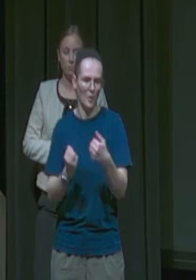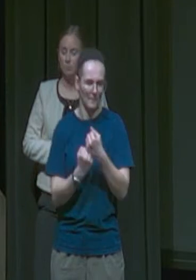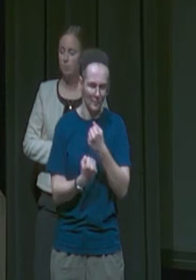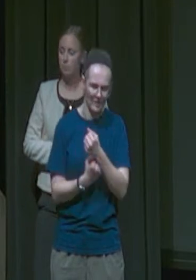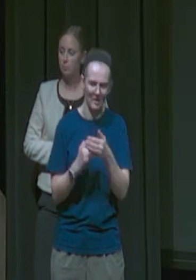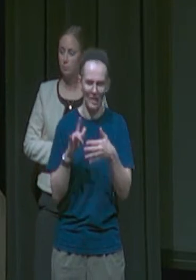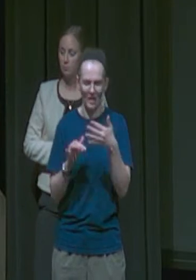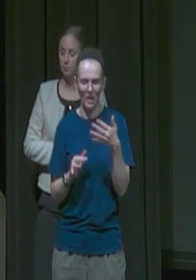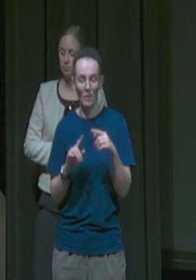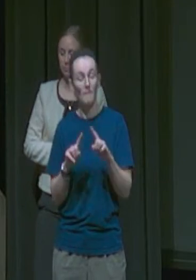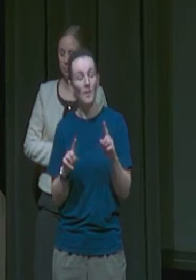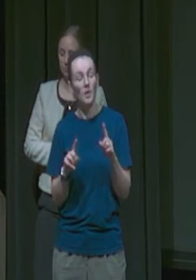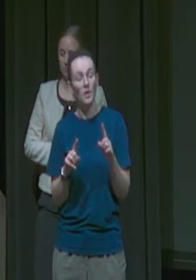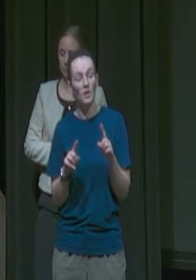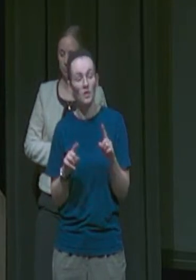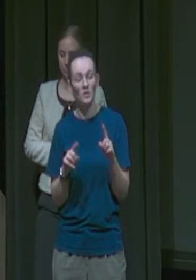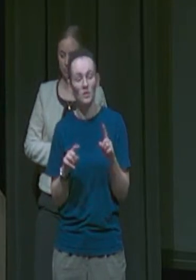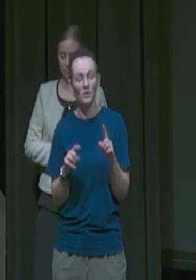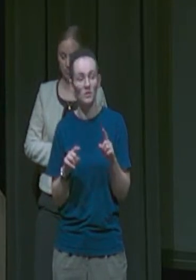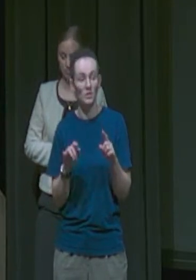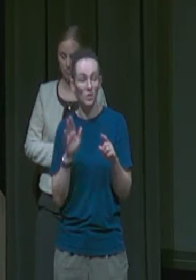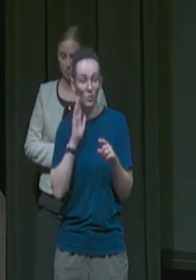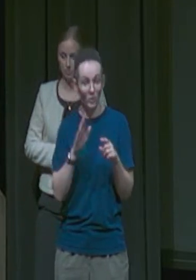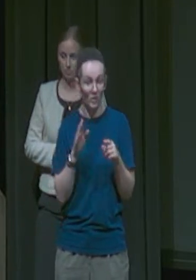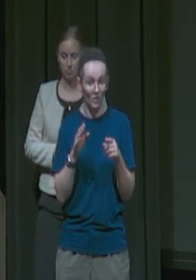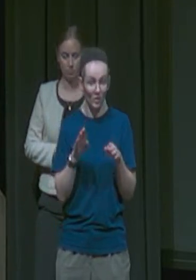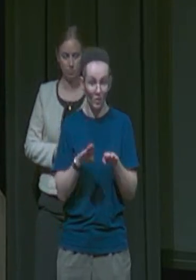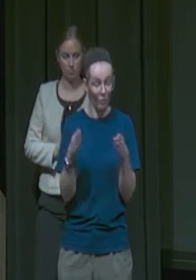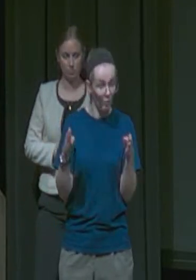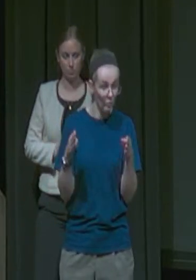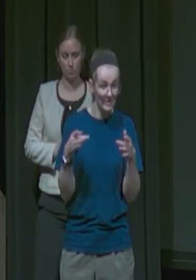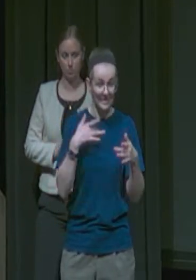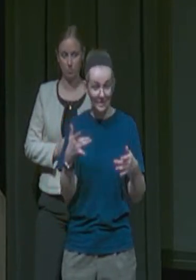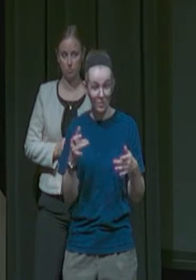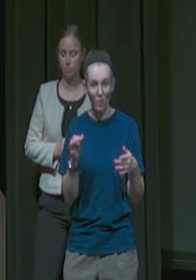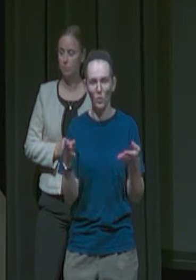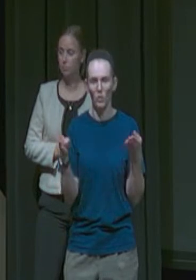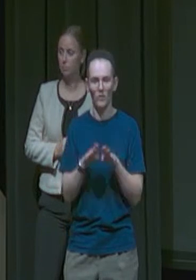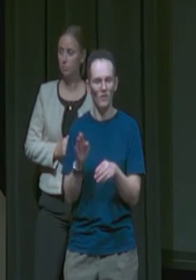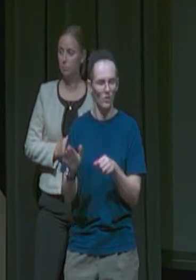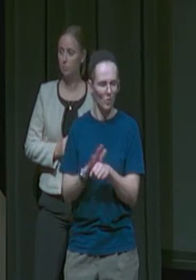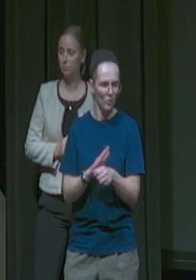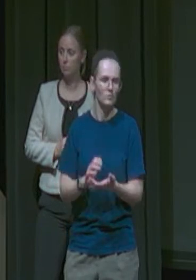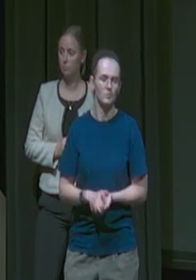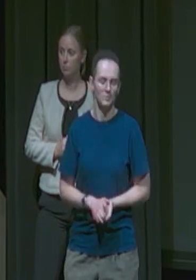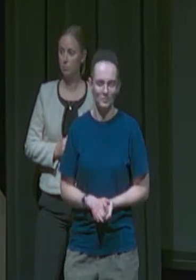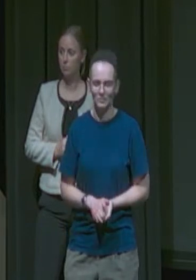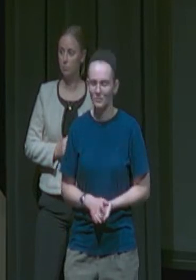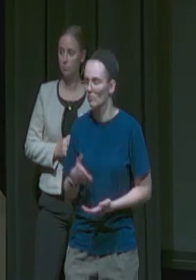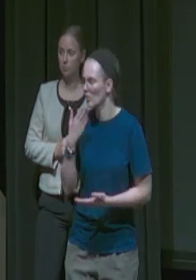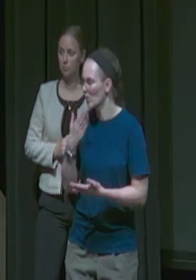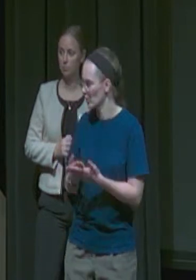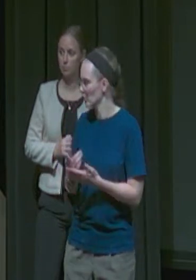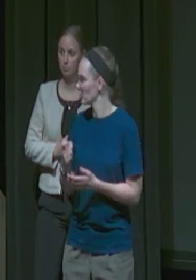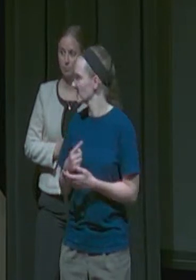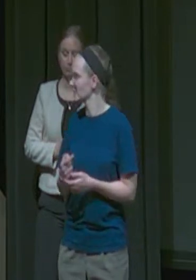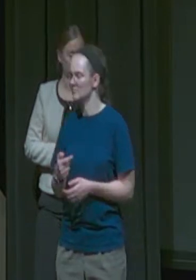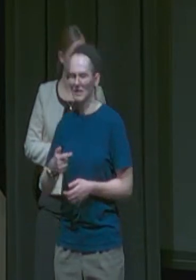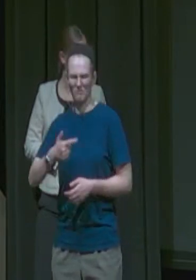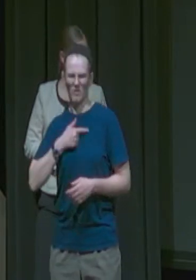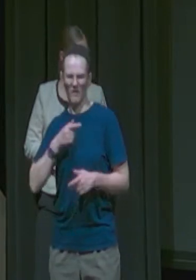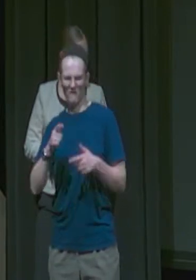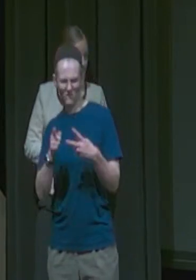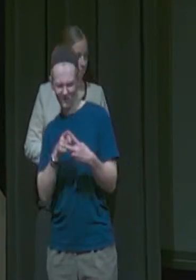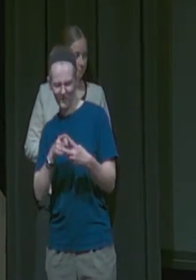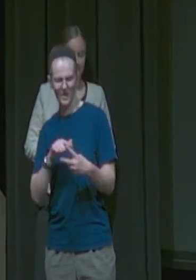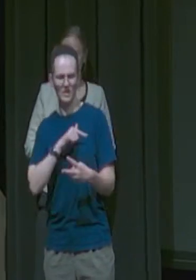or something, but is it going to remain open? Those are good questions. I'll answer the first one, and Heather, you want to take